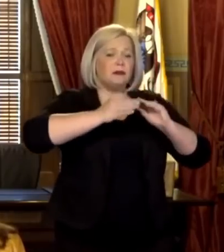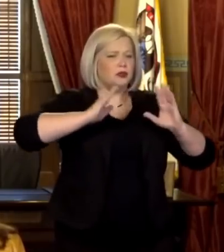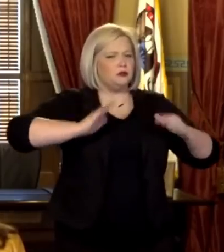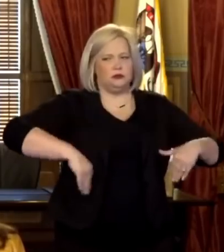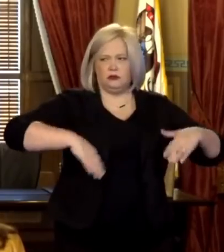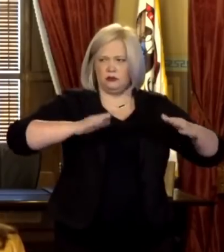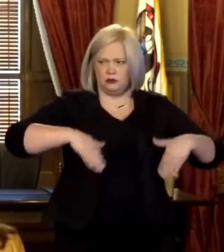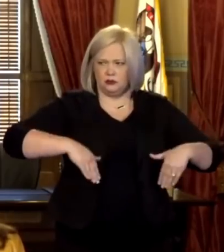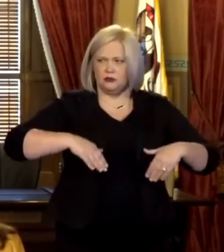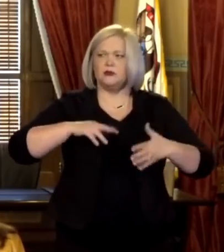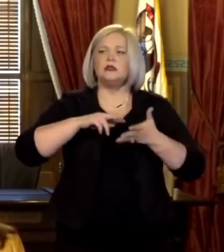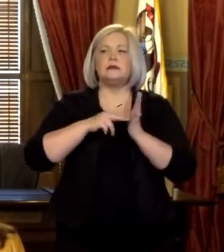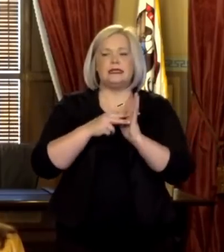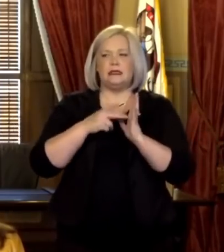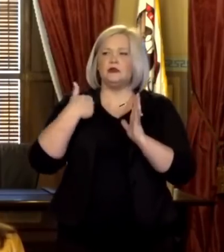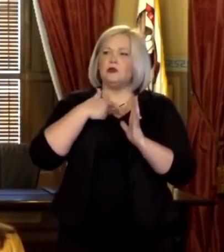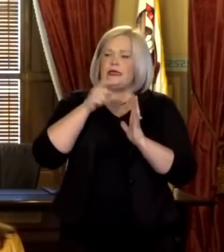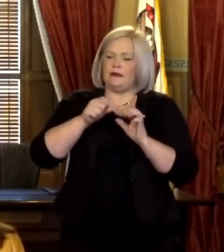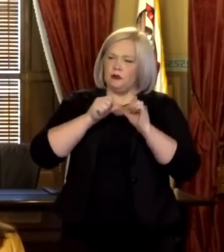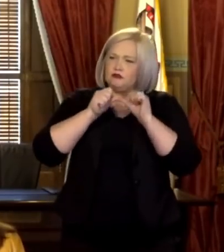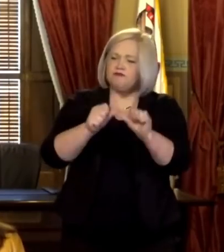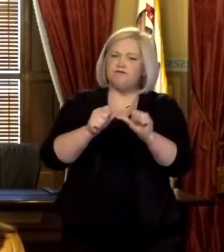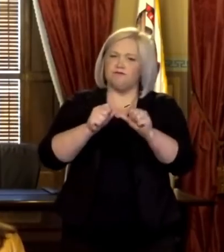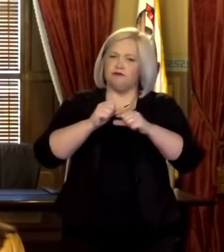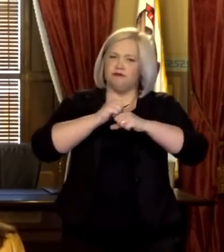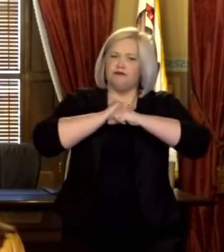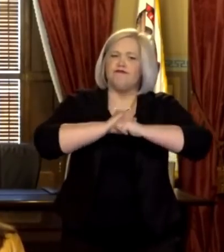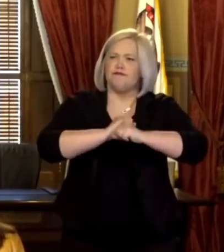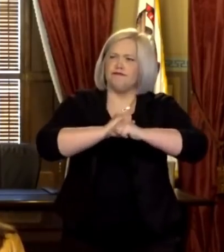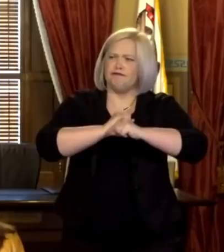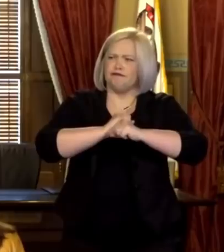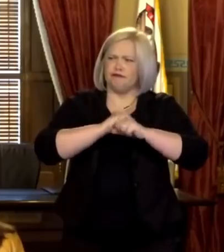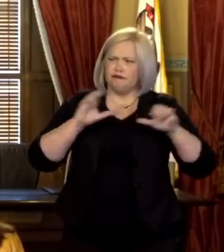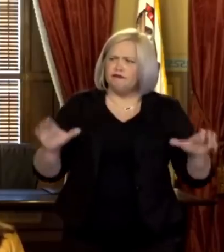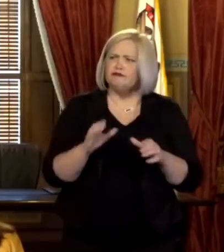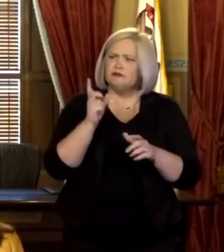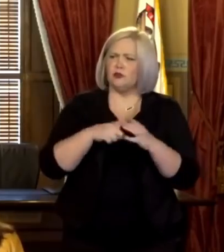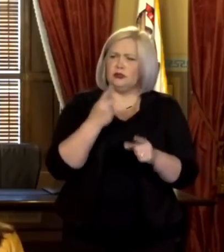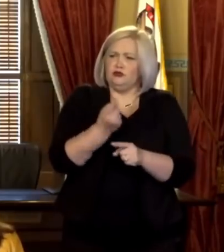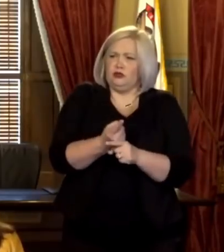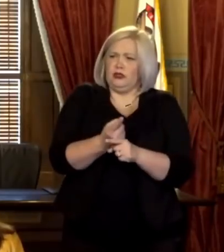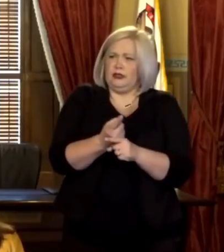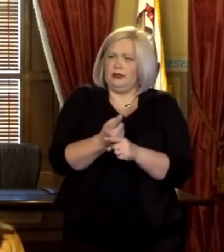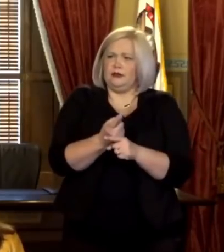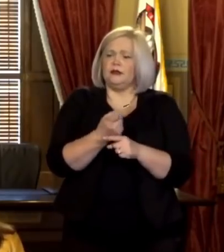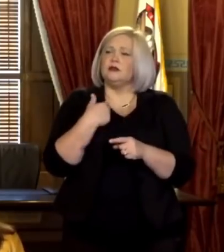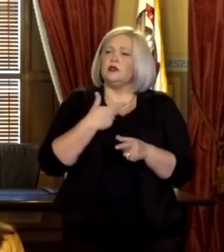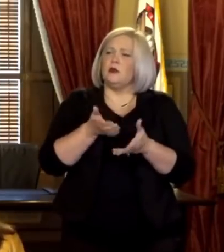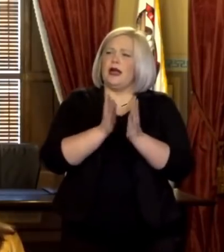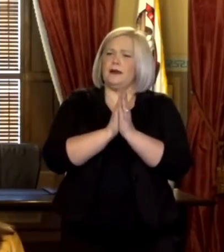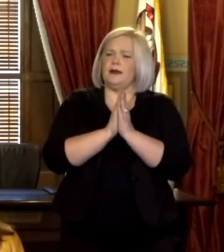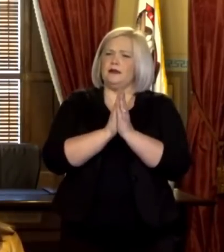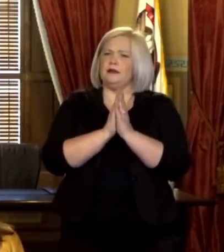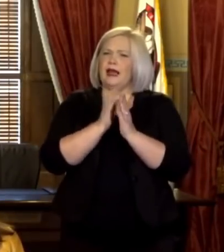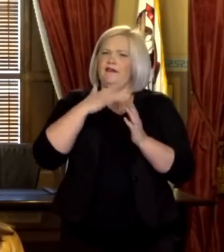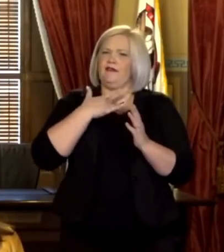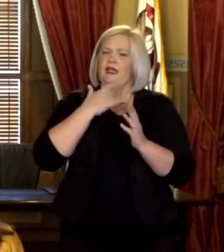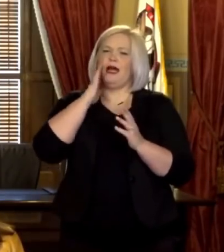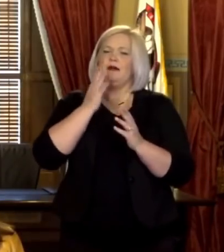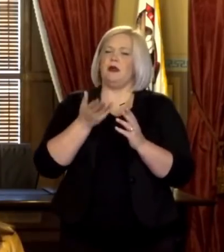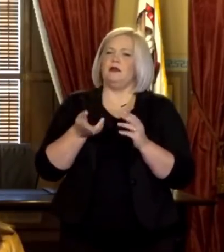it's absolutely essential that we're continuing to be aggressive. So I would anticipate an additional order probably in the next week,